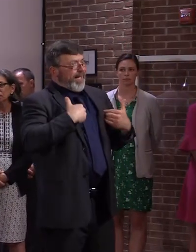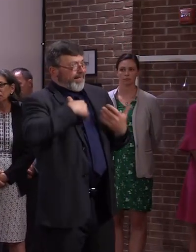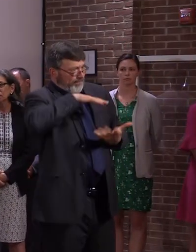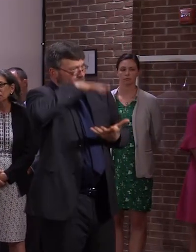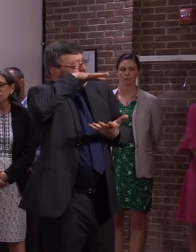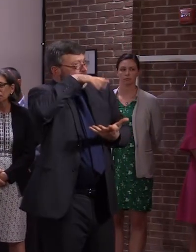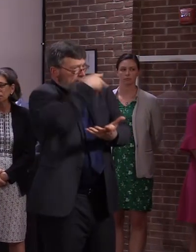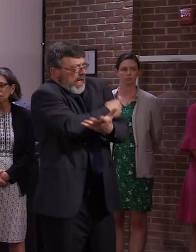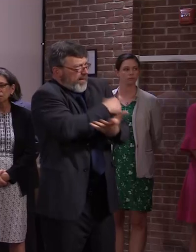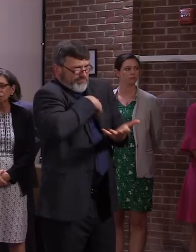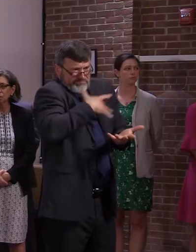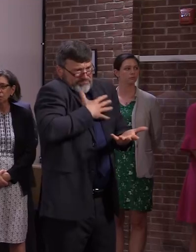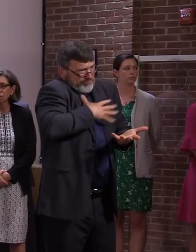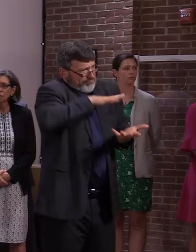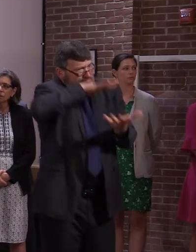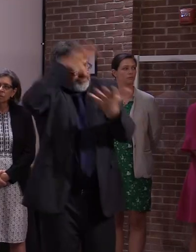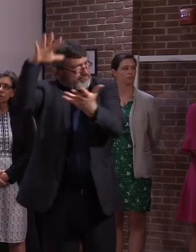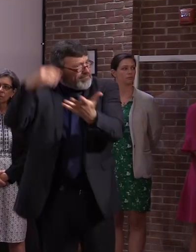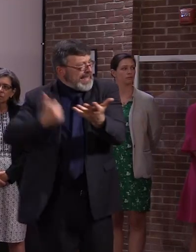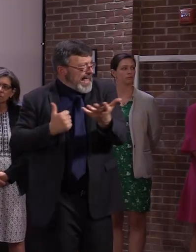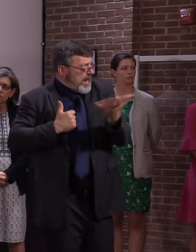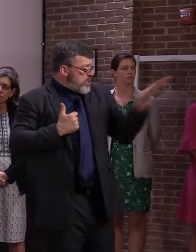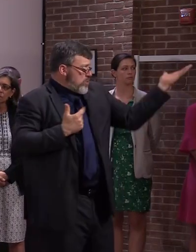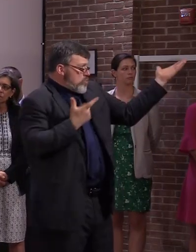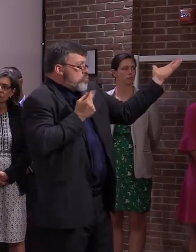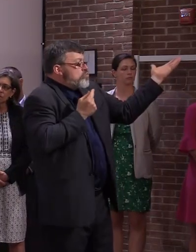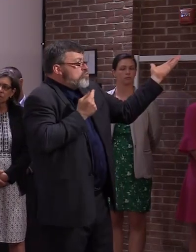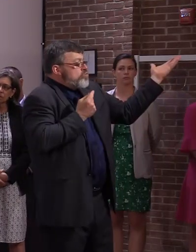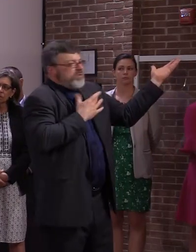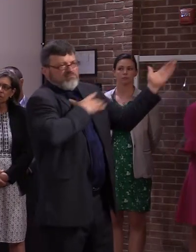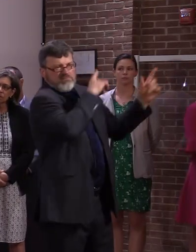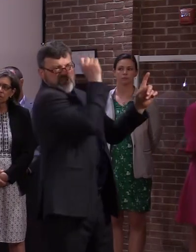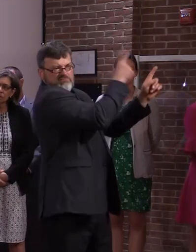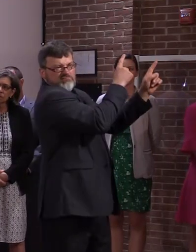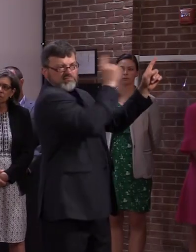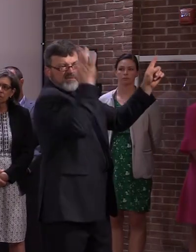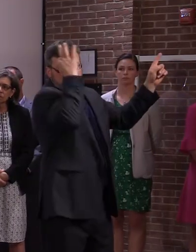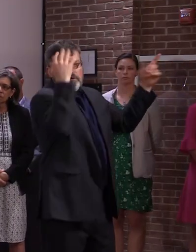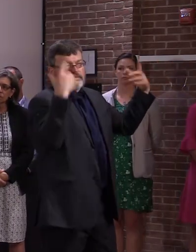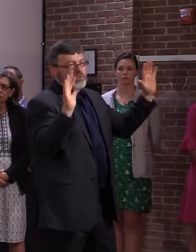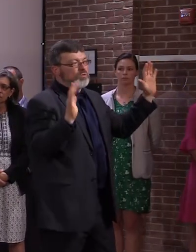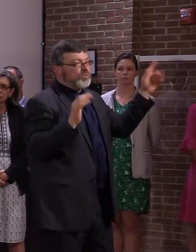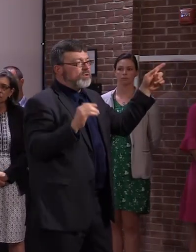in inventory and have coming to us for our friends to the north.